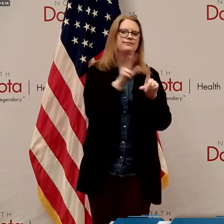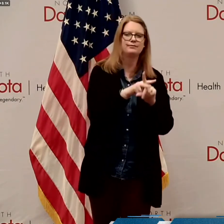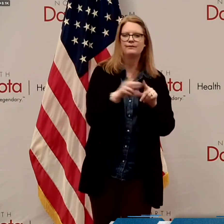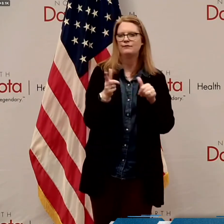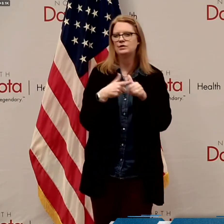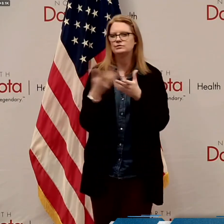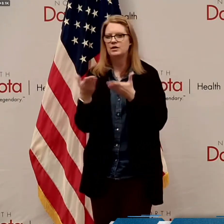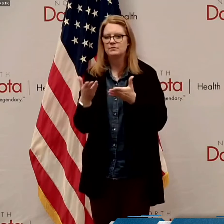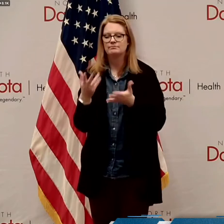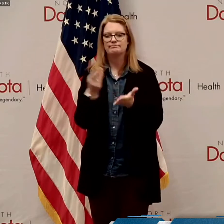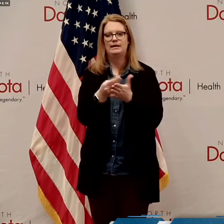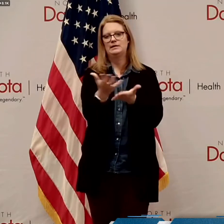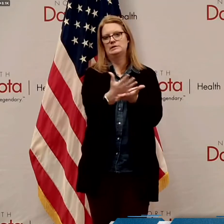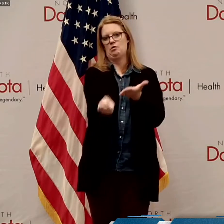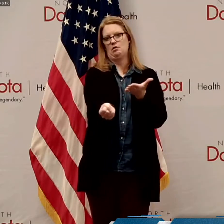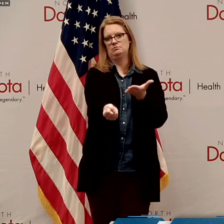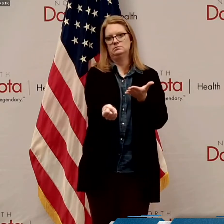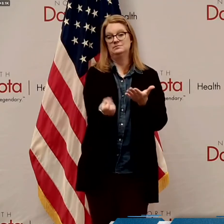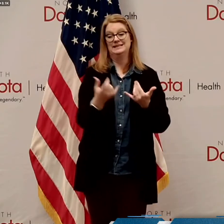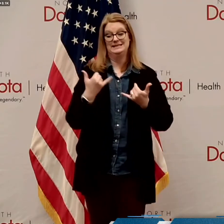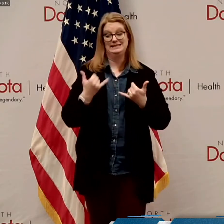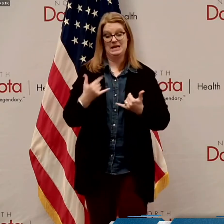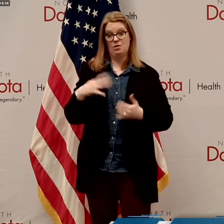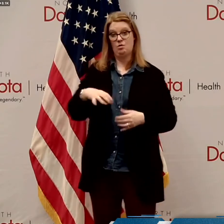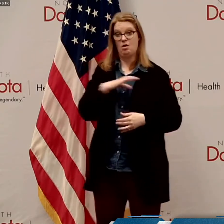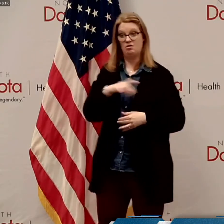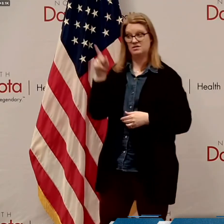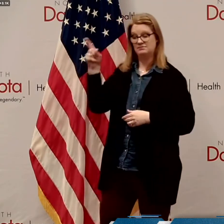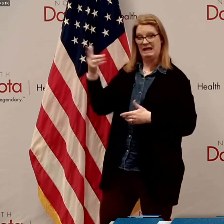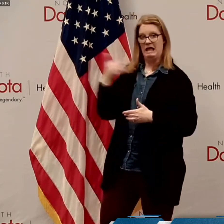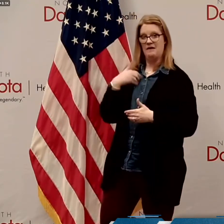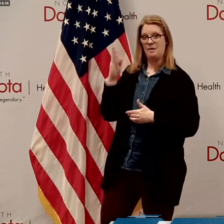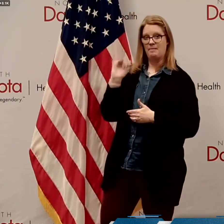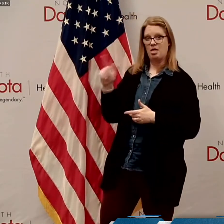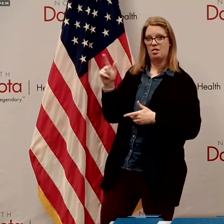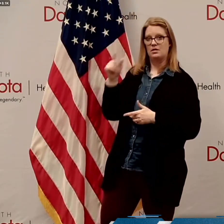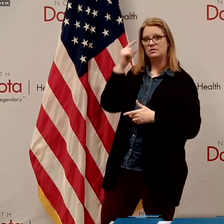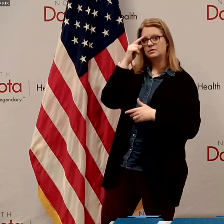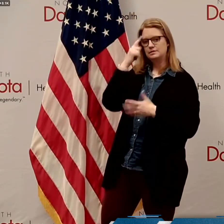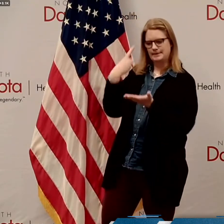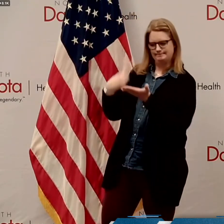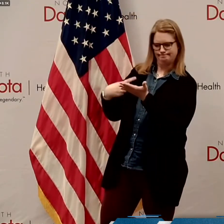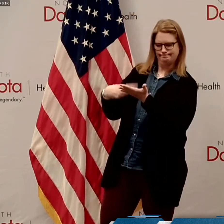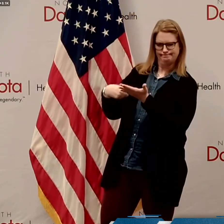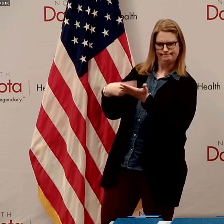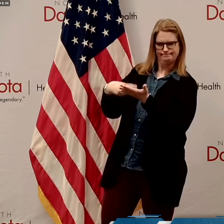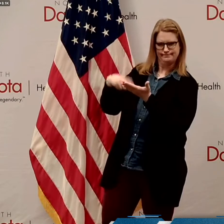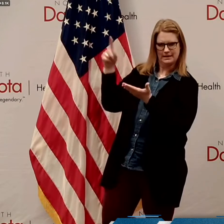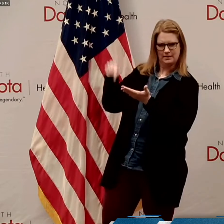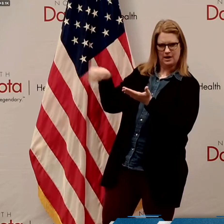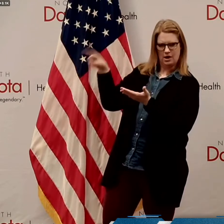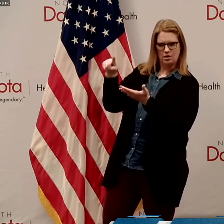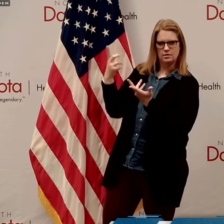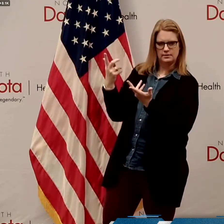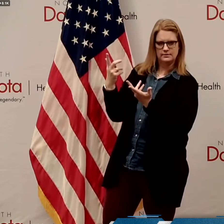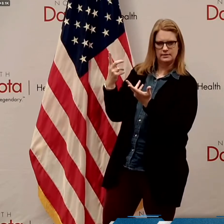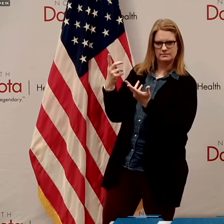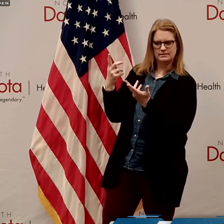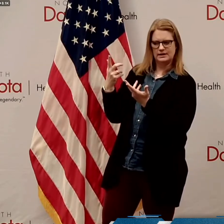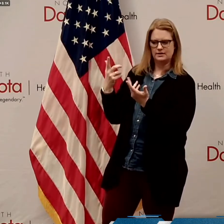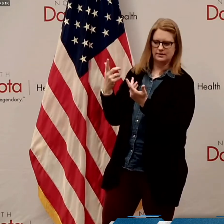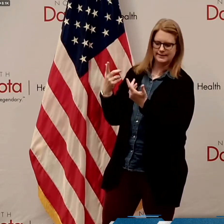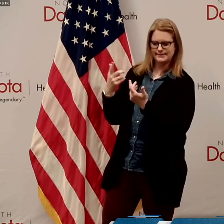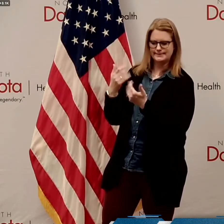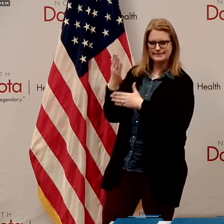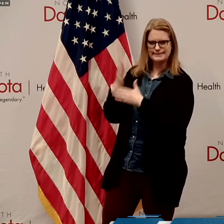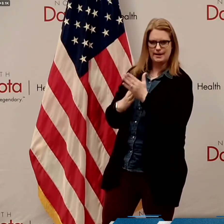gone. There is a bill before Congress right now that's being debated, unfortunately along partisan lines, but it